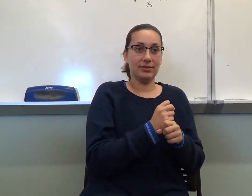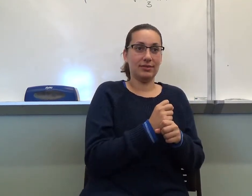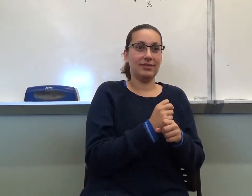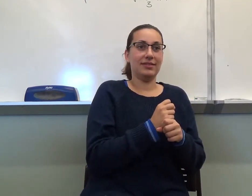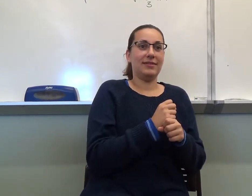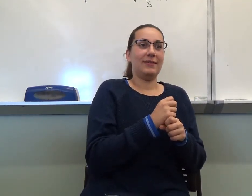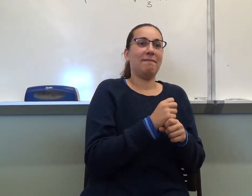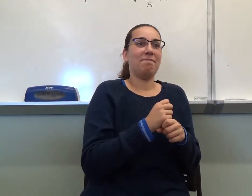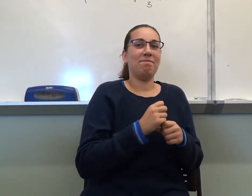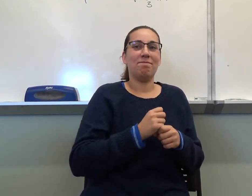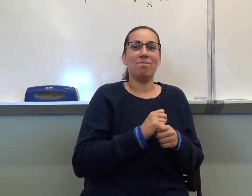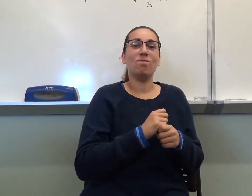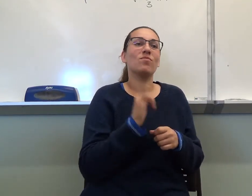Fran 1996,